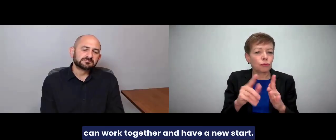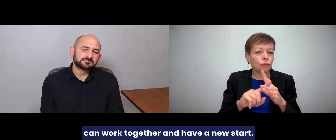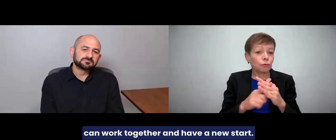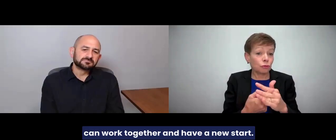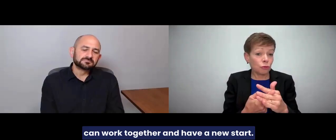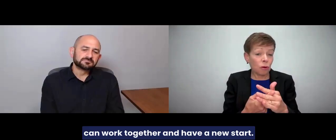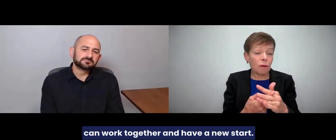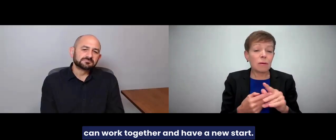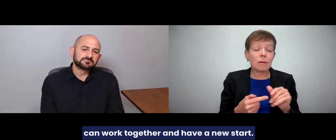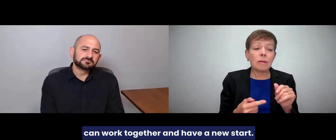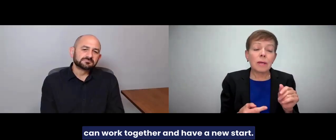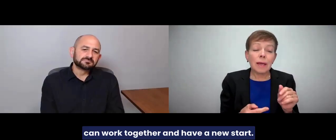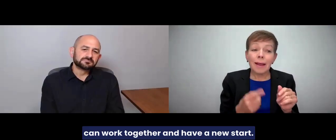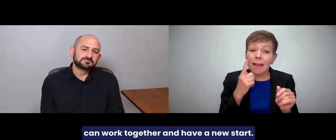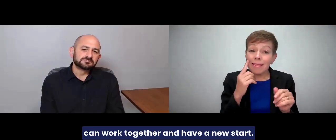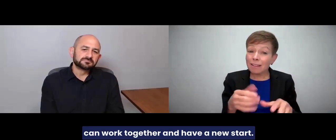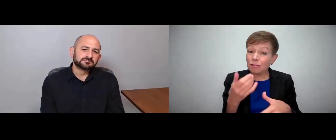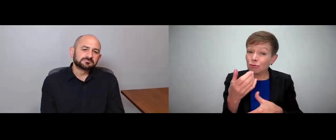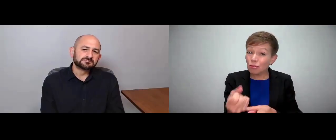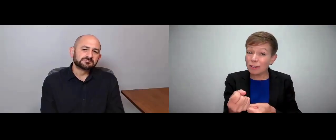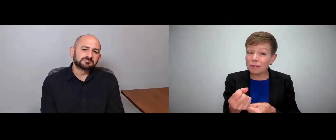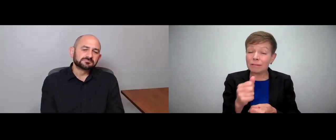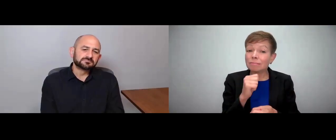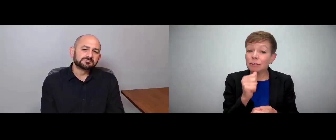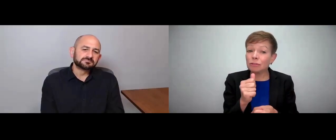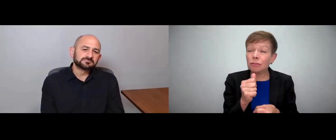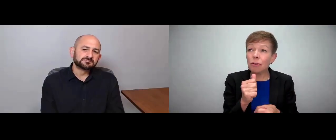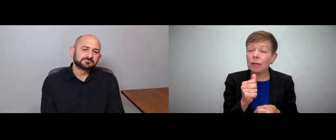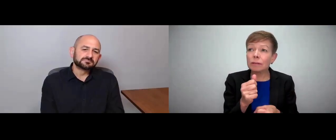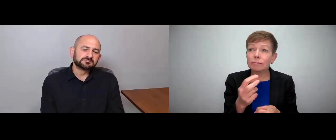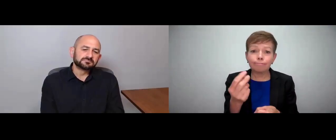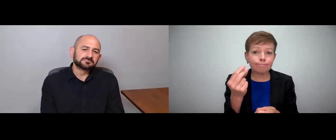work together and have a new start.